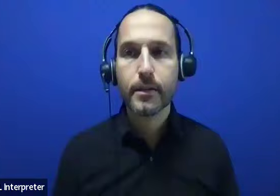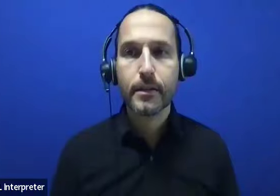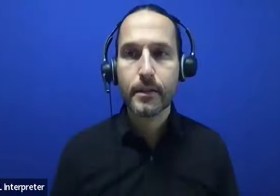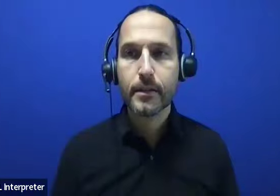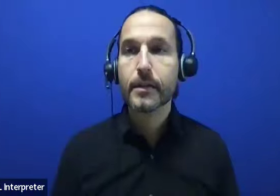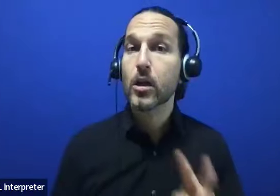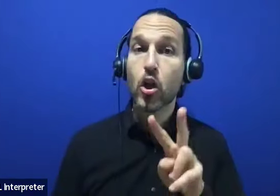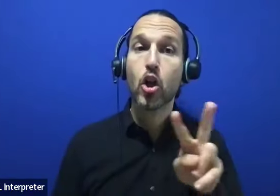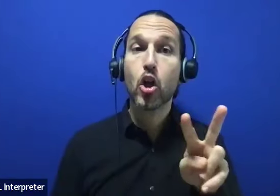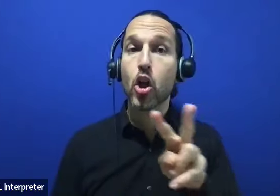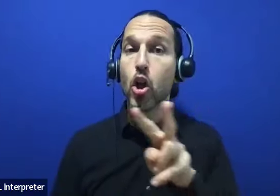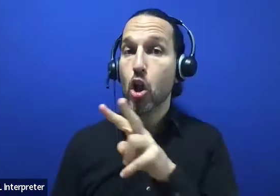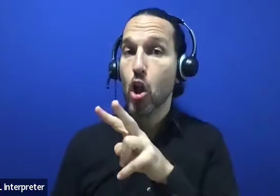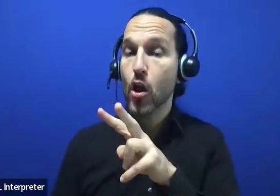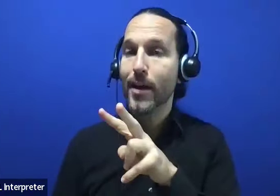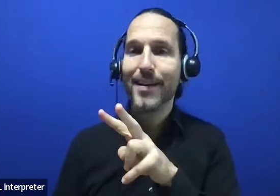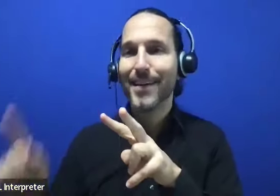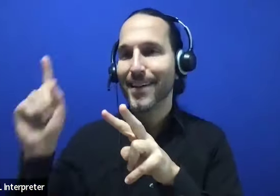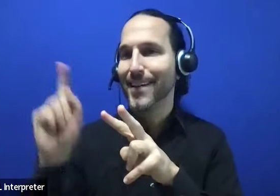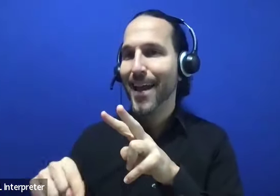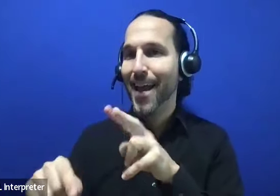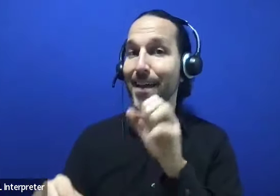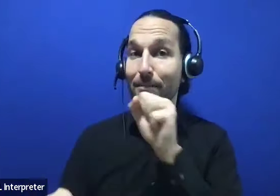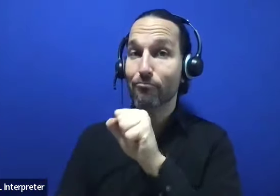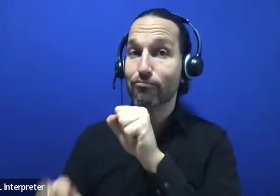My head is turned, I'm looking over at the door into my office.